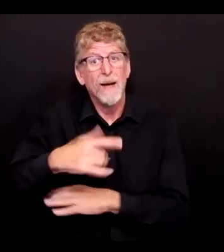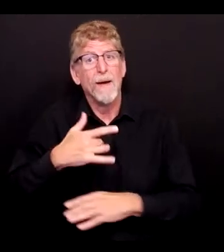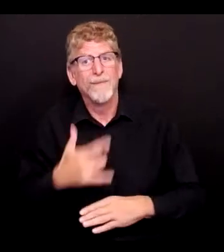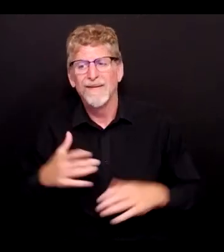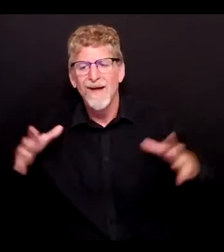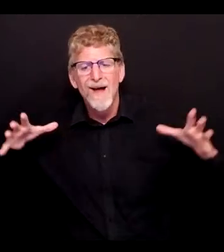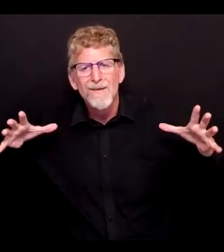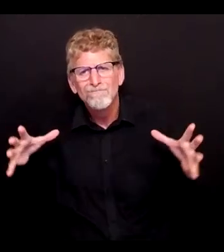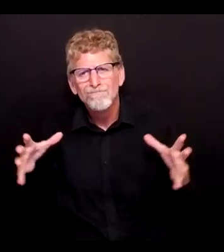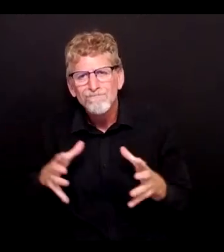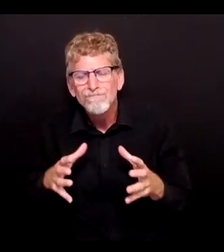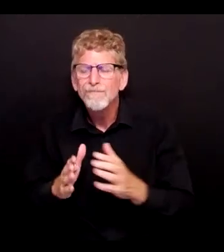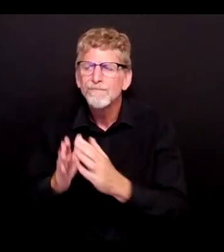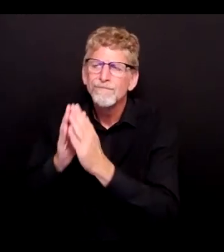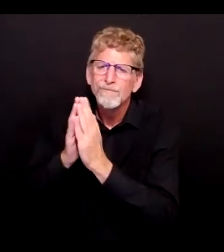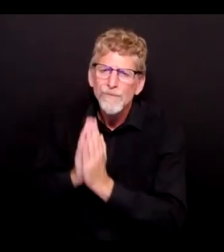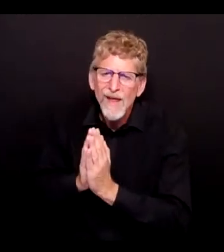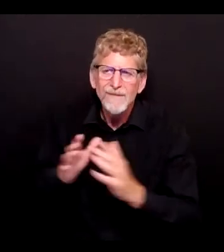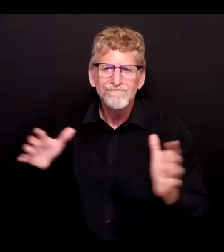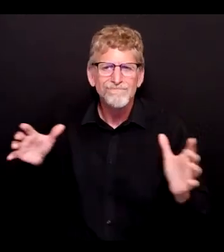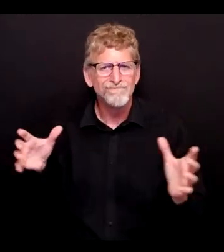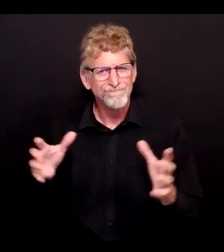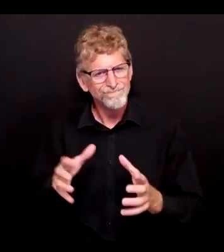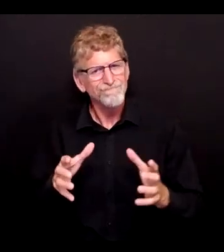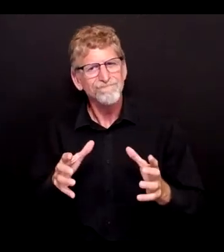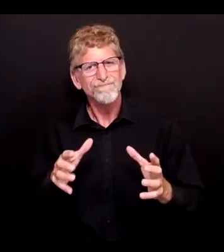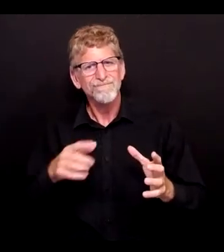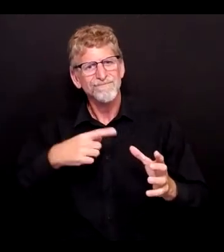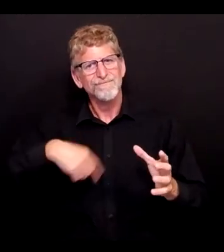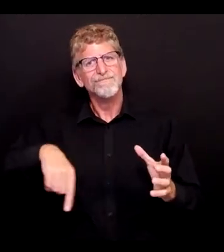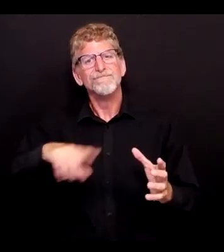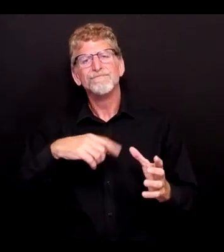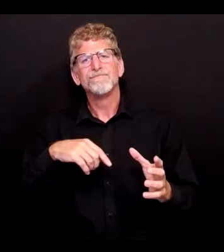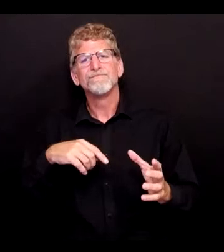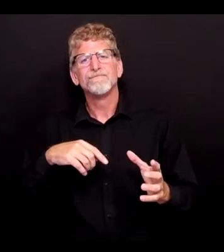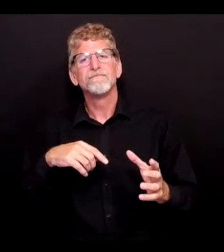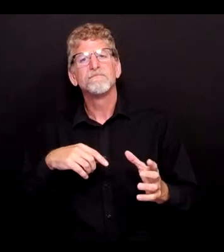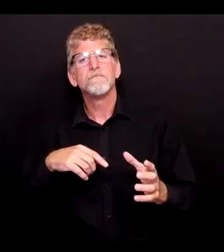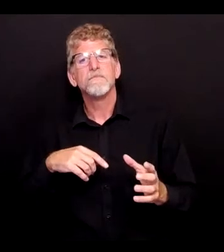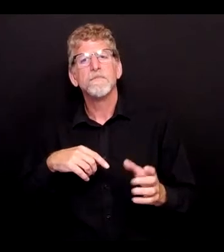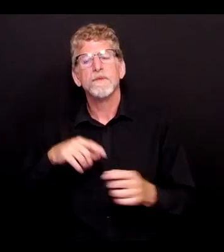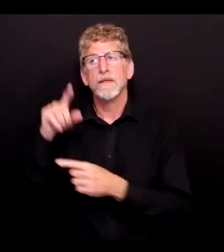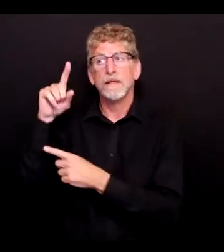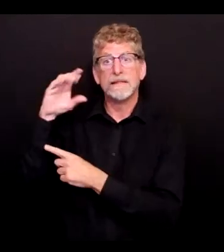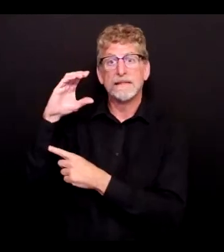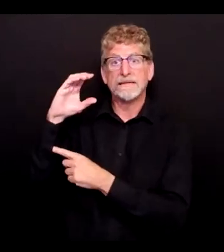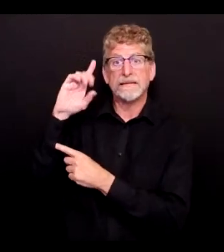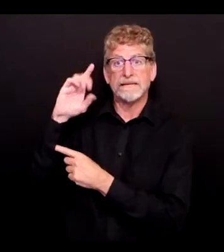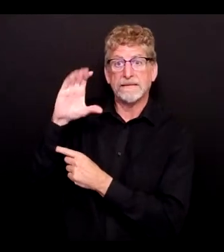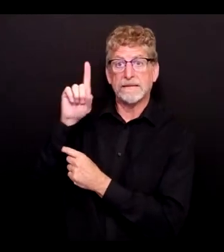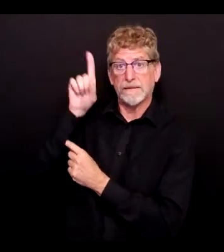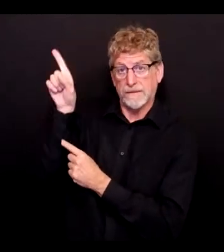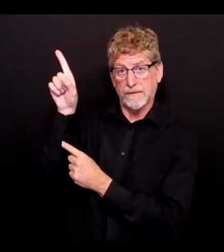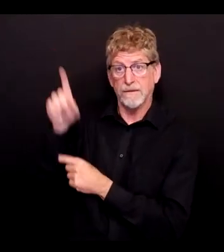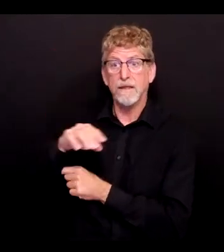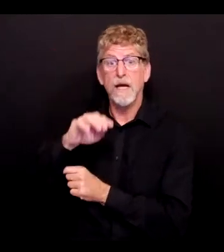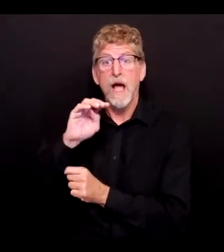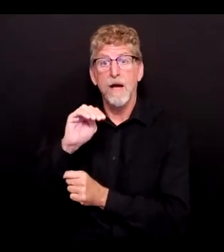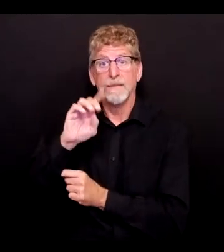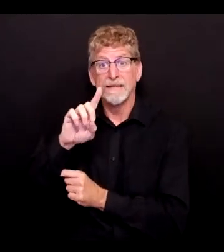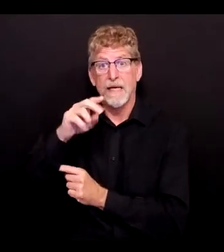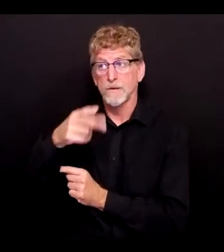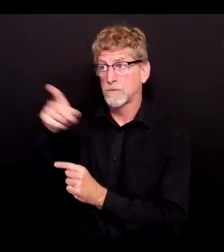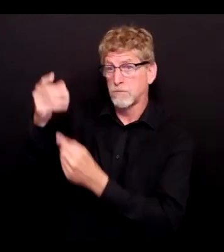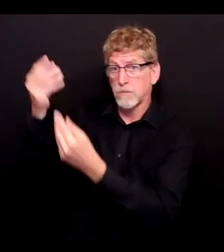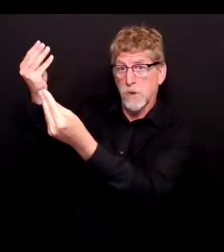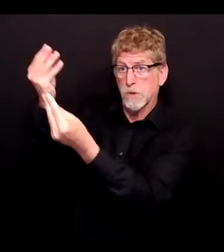course, with the guidelines of with the MDH and the CDC, with social distancing, during the mosque,